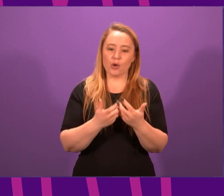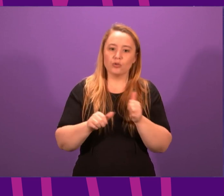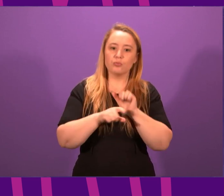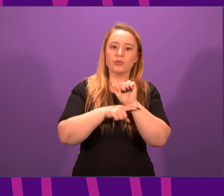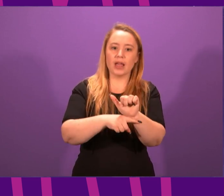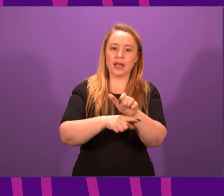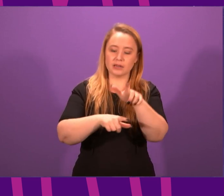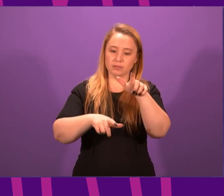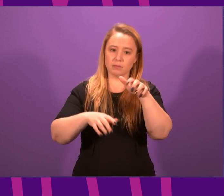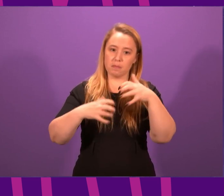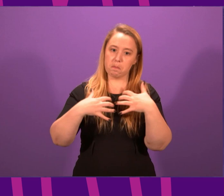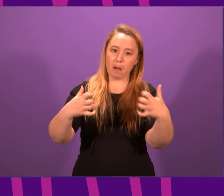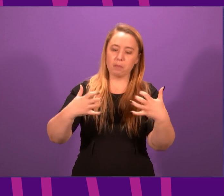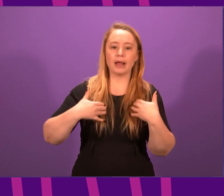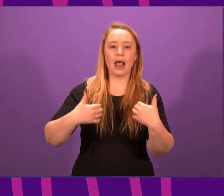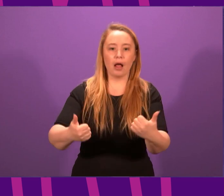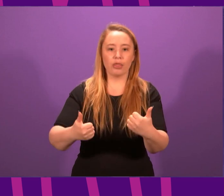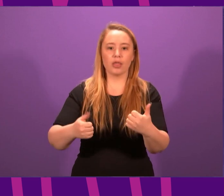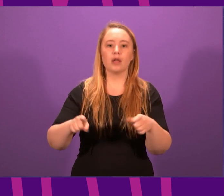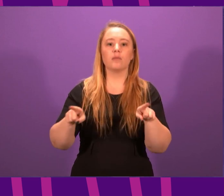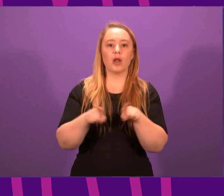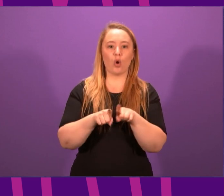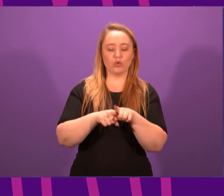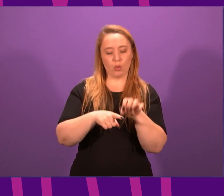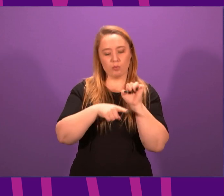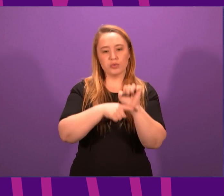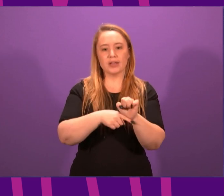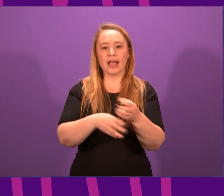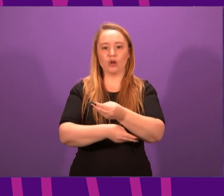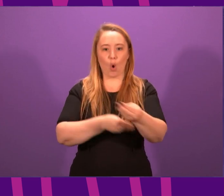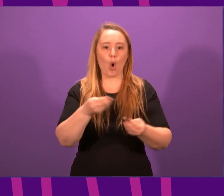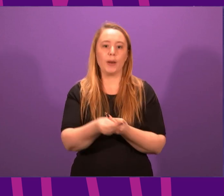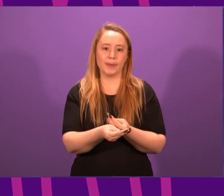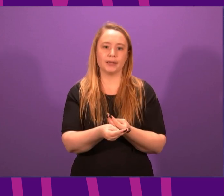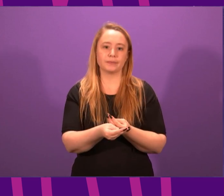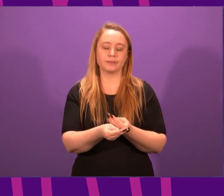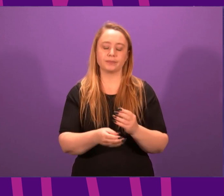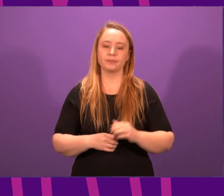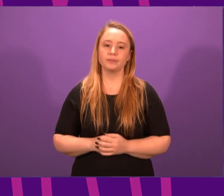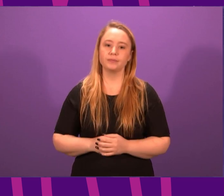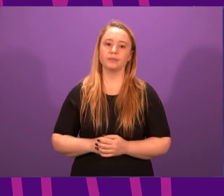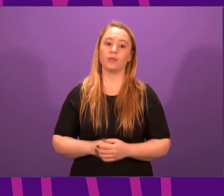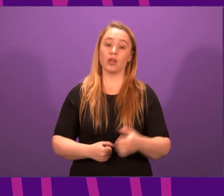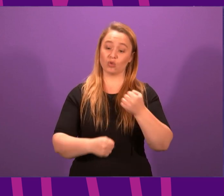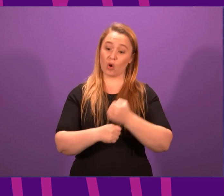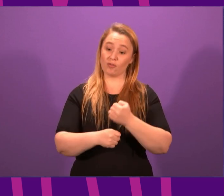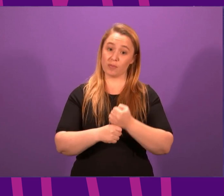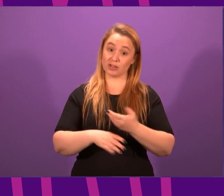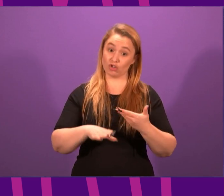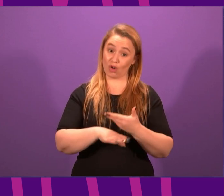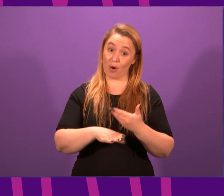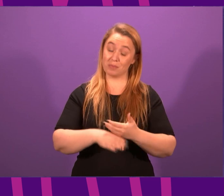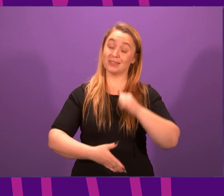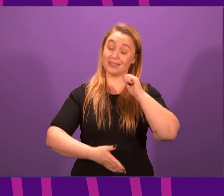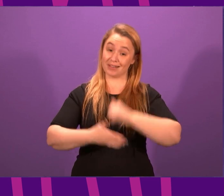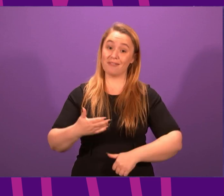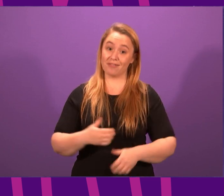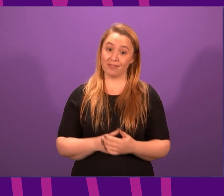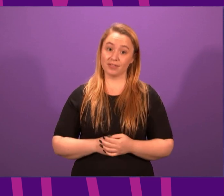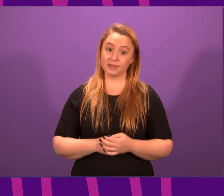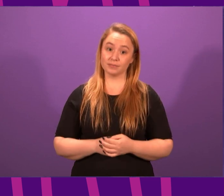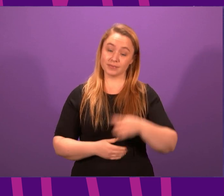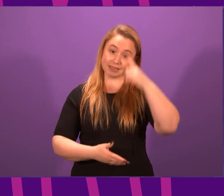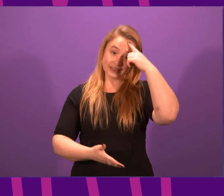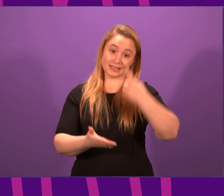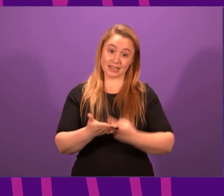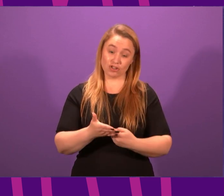health whilst also protecting the economy. Presiding Officer, government has a tough job, difficult decisions